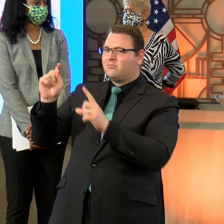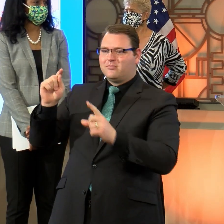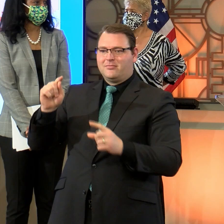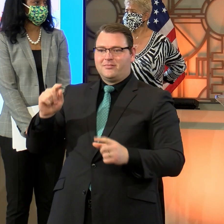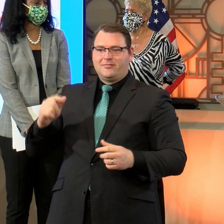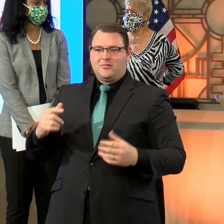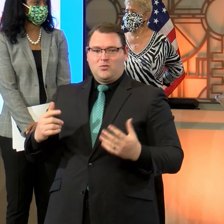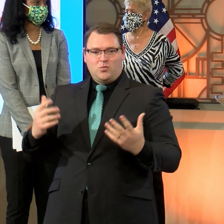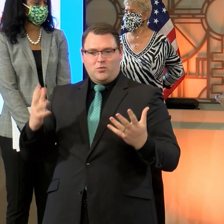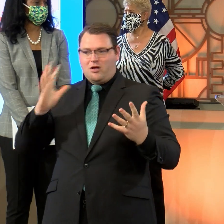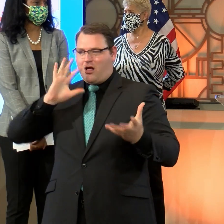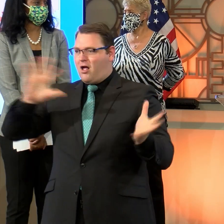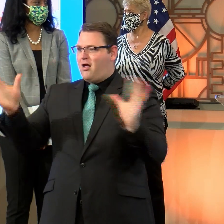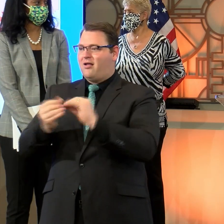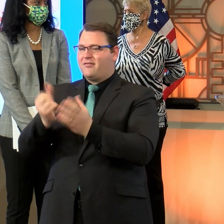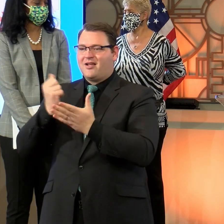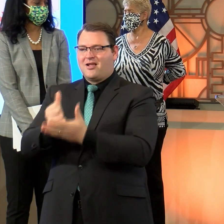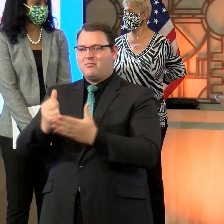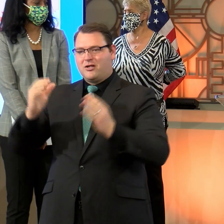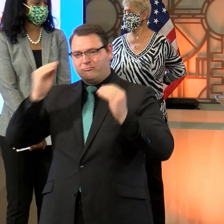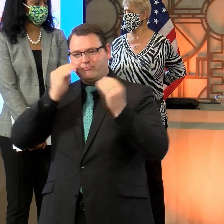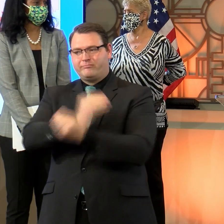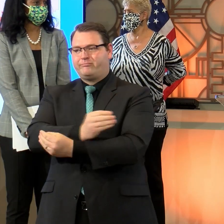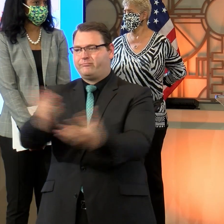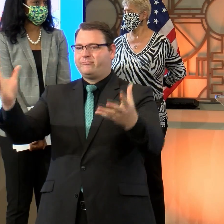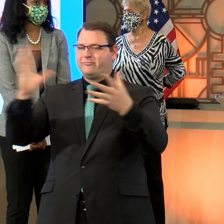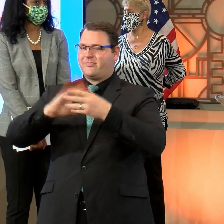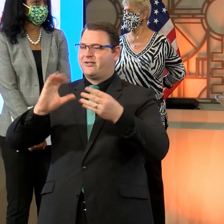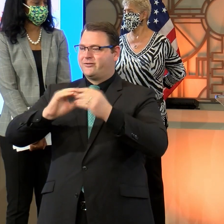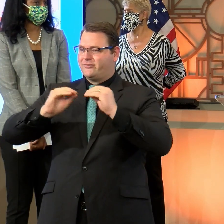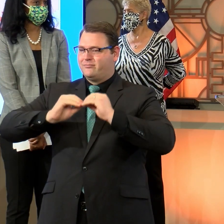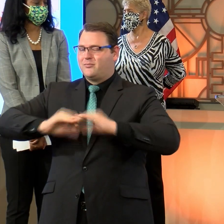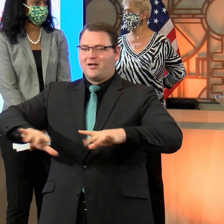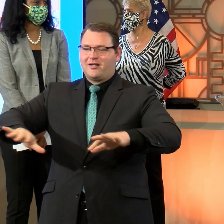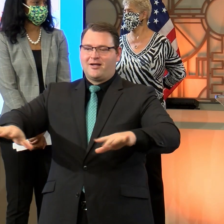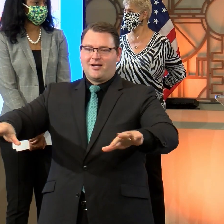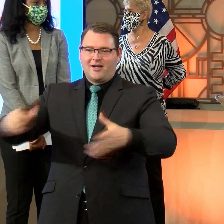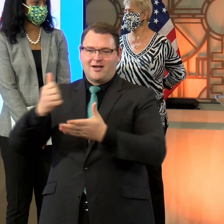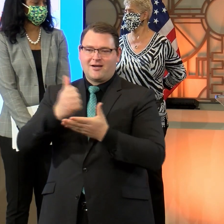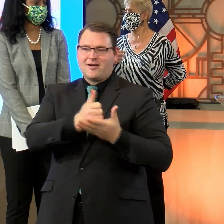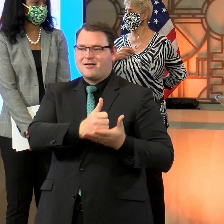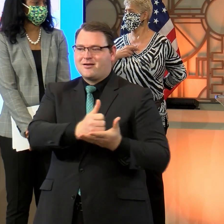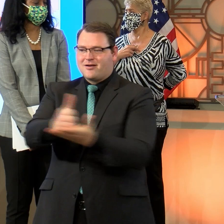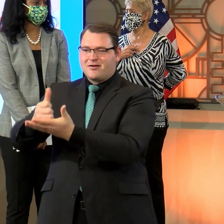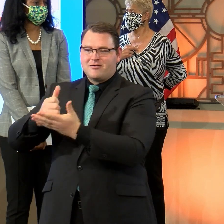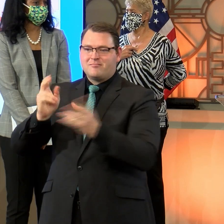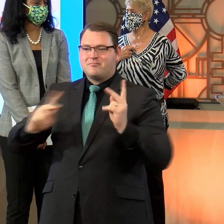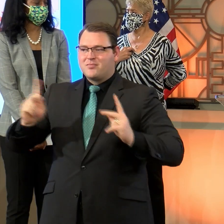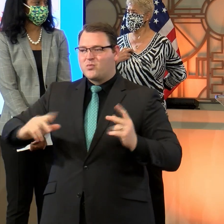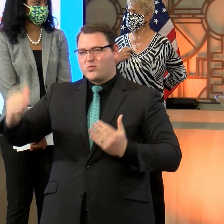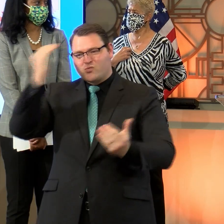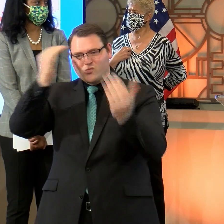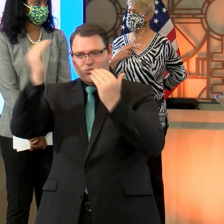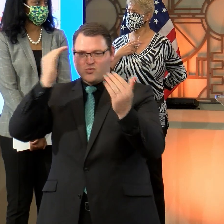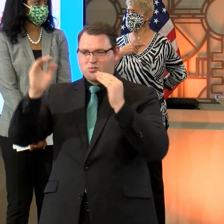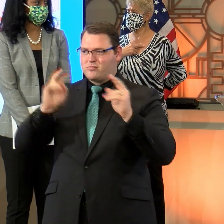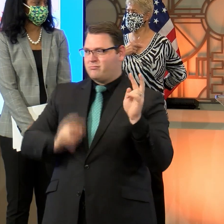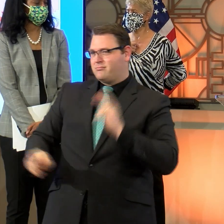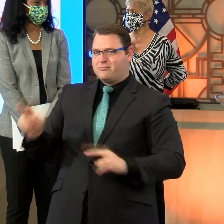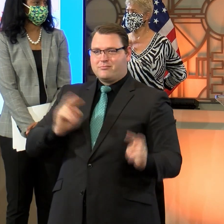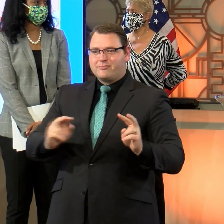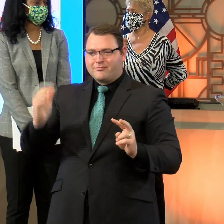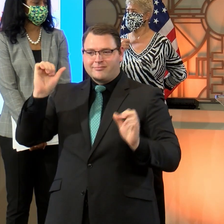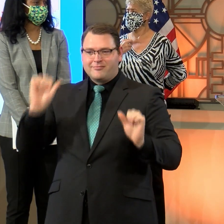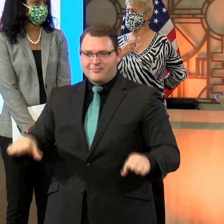an informed and engaging message that will get out into our community. It must reach everyone's